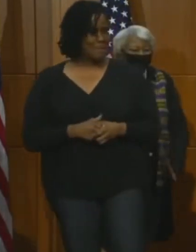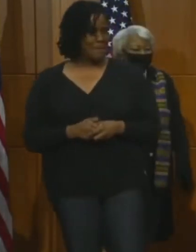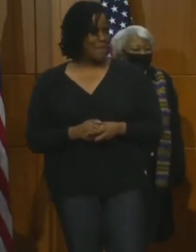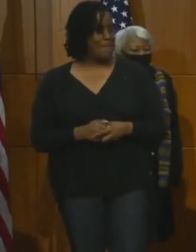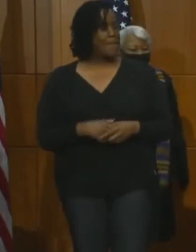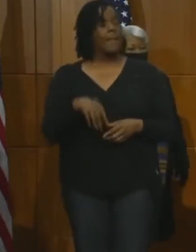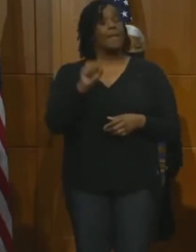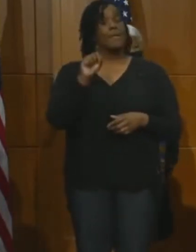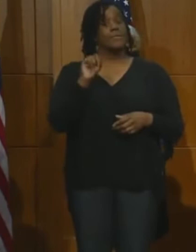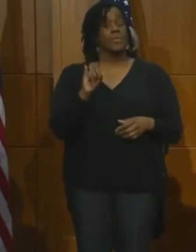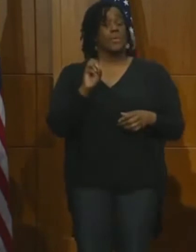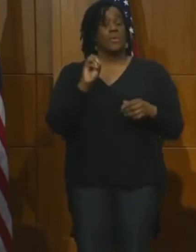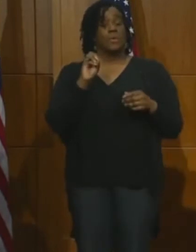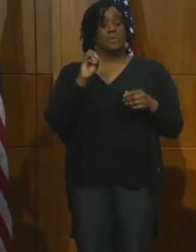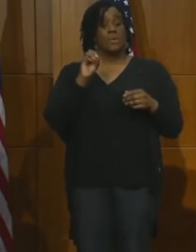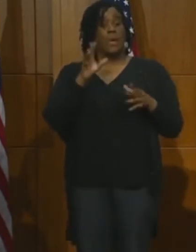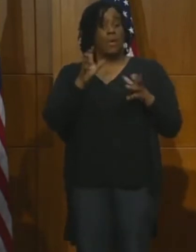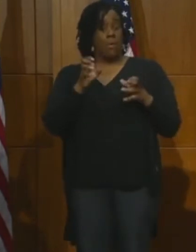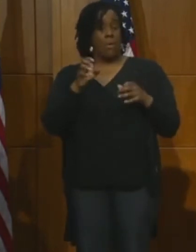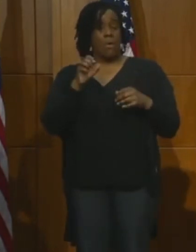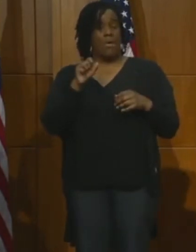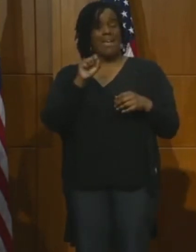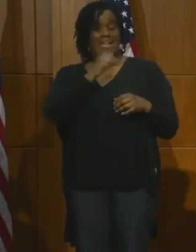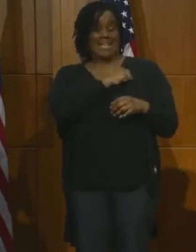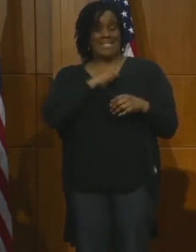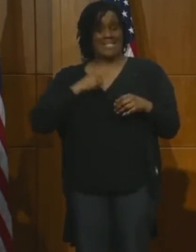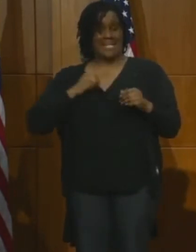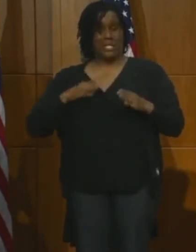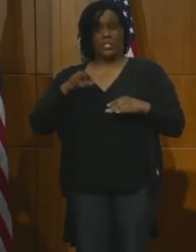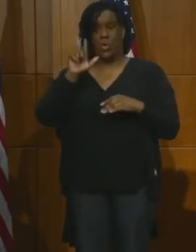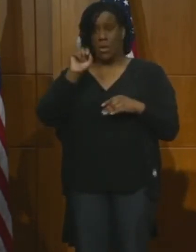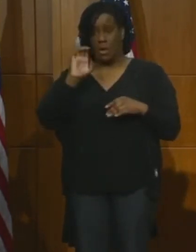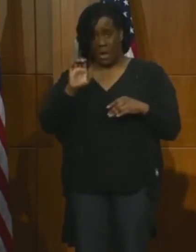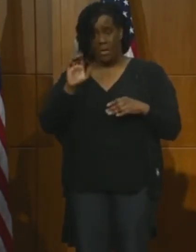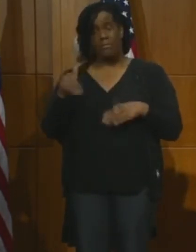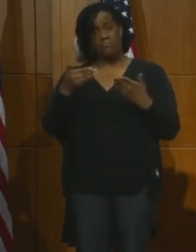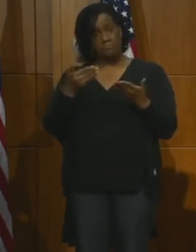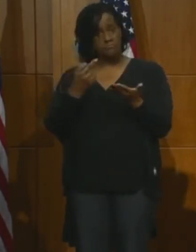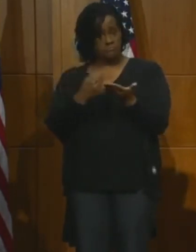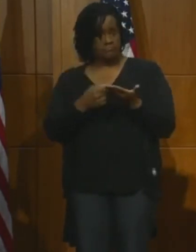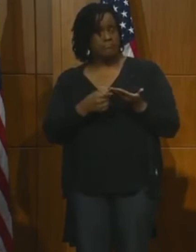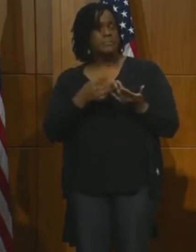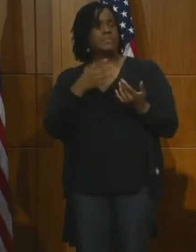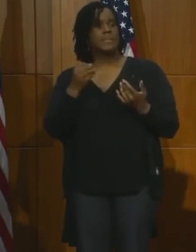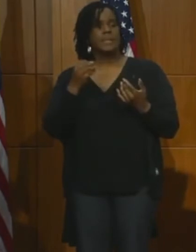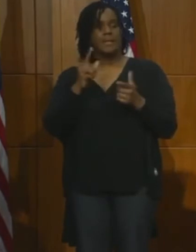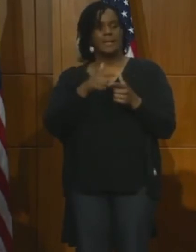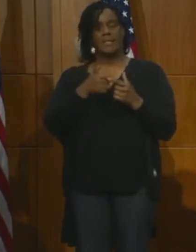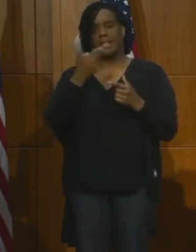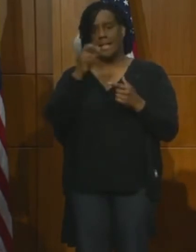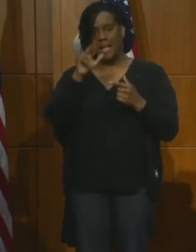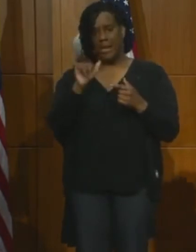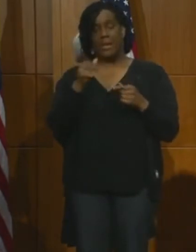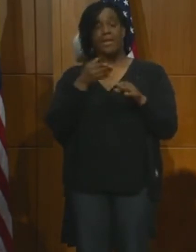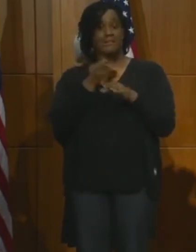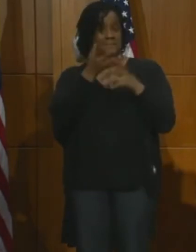So if I could, I'd like to have Senator Locke offer some words, and then Charnel Herring, Delegate Herring, and then we'll be glad to take questions